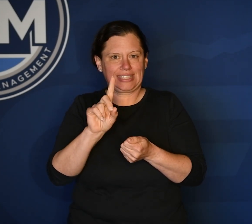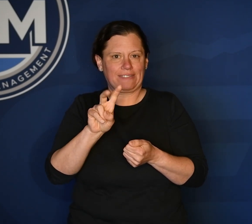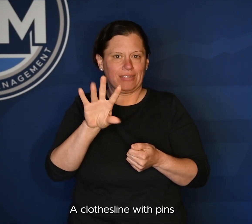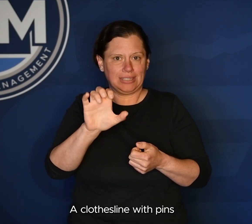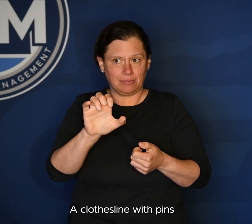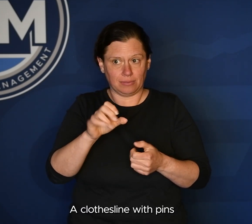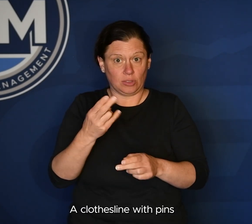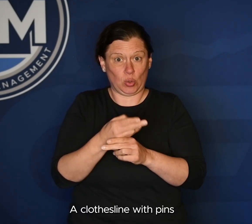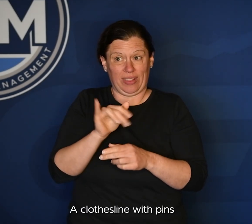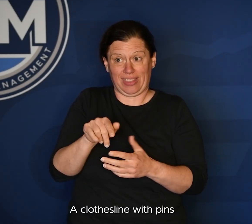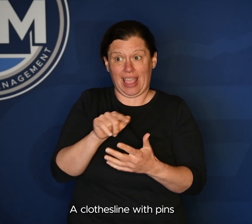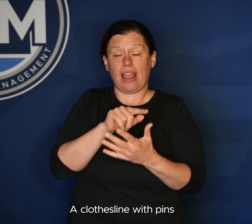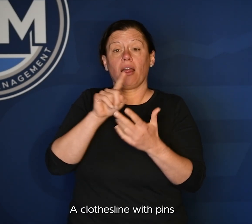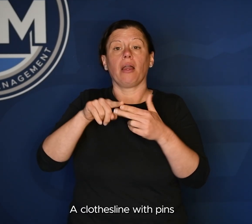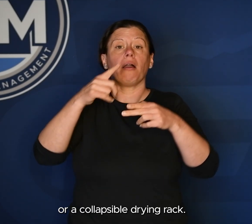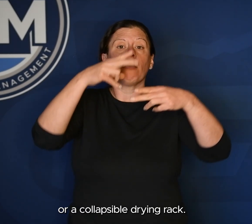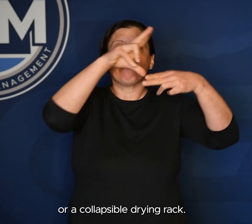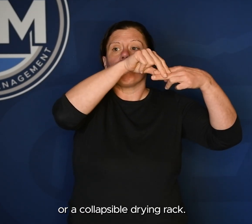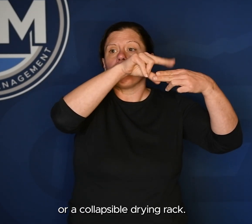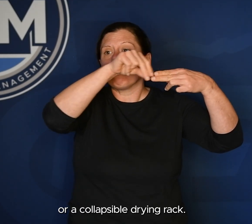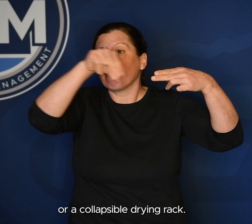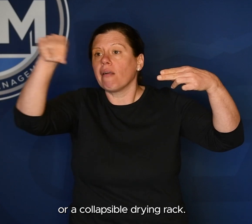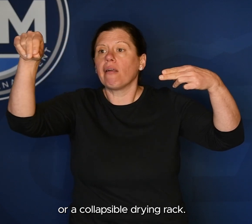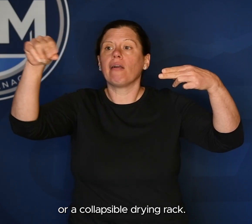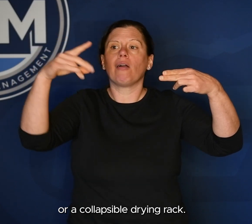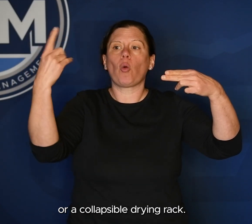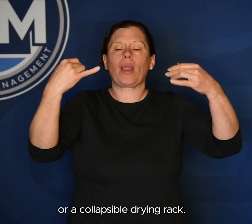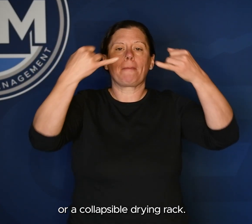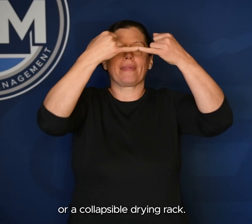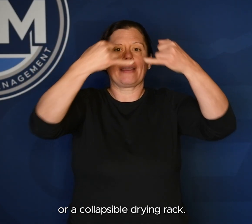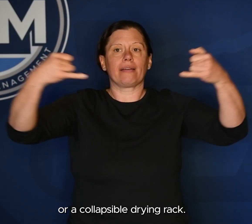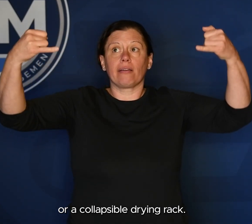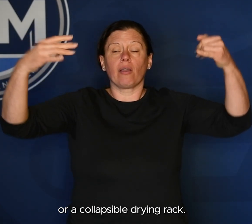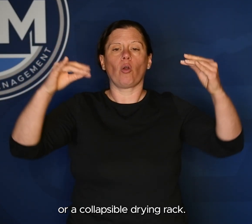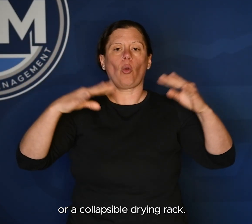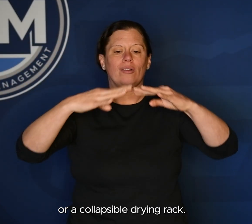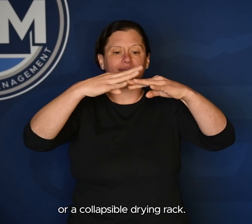a clothesline with pins or a collapsible drying rack.